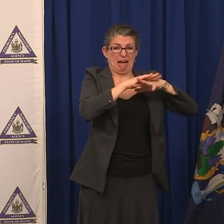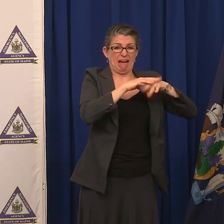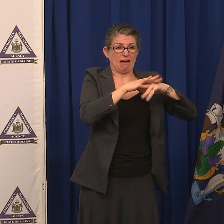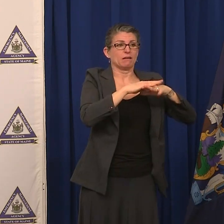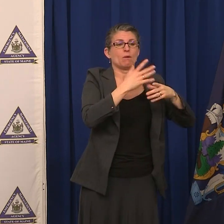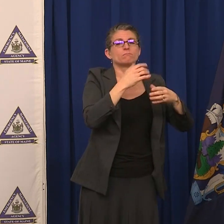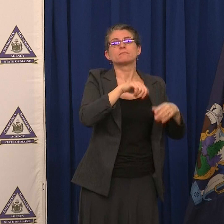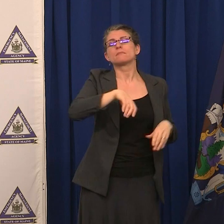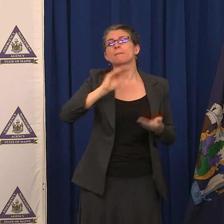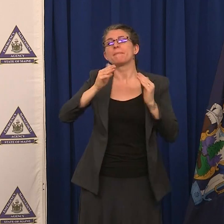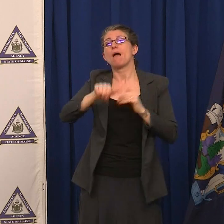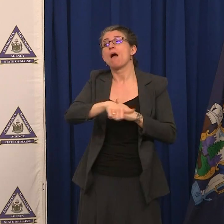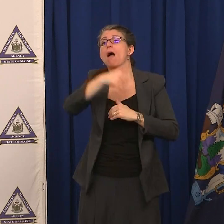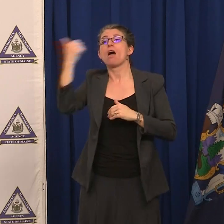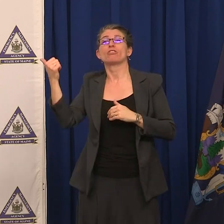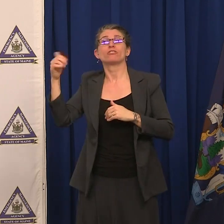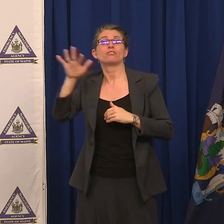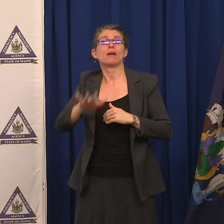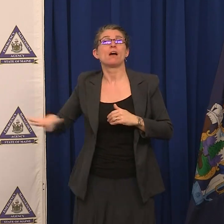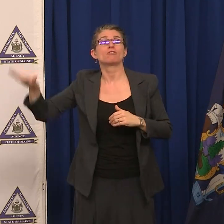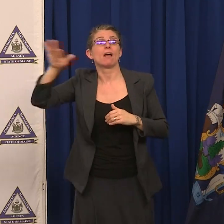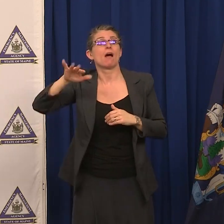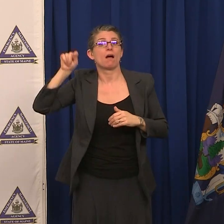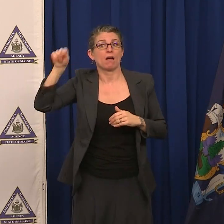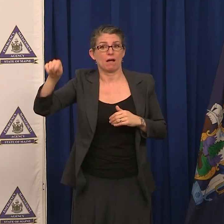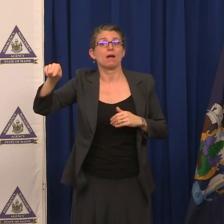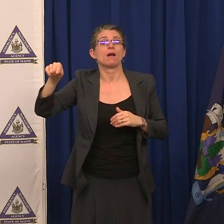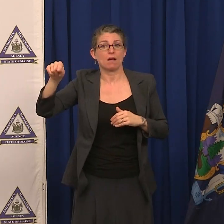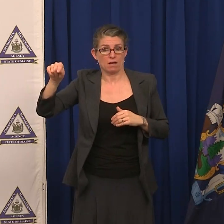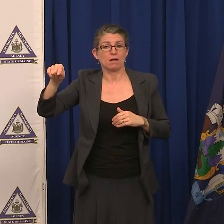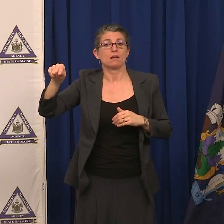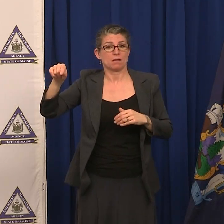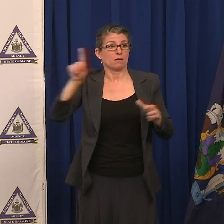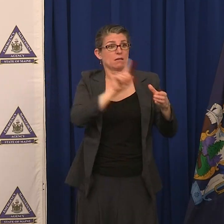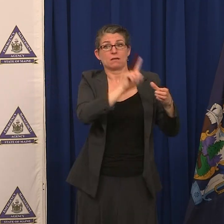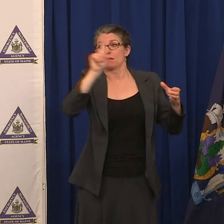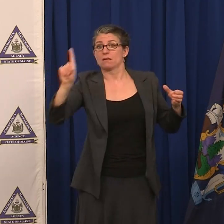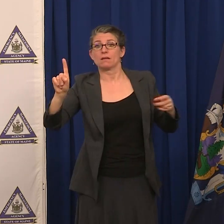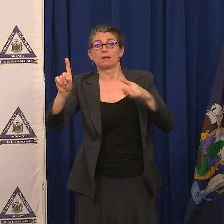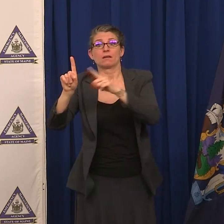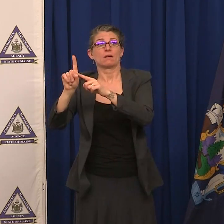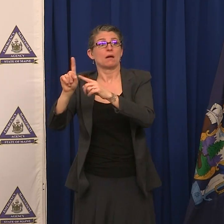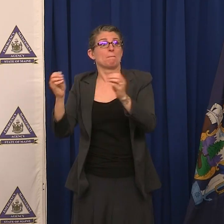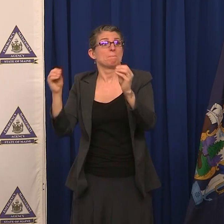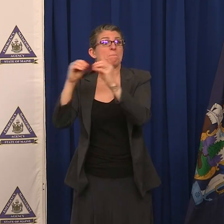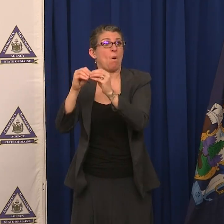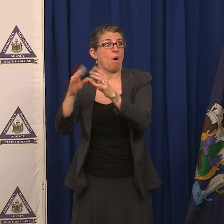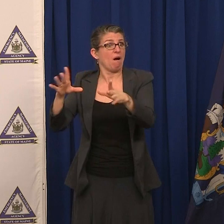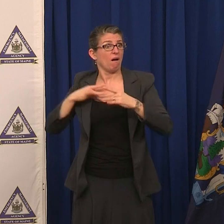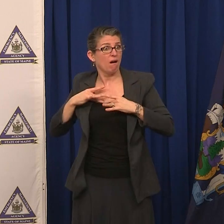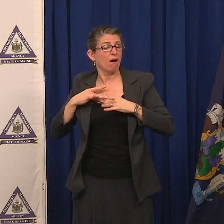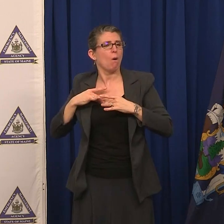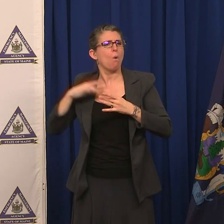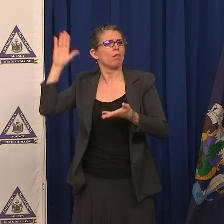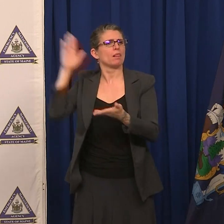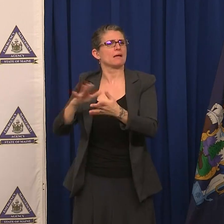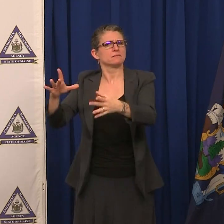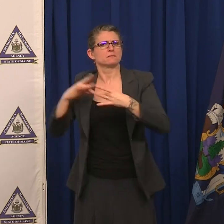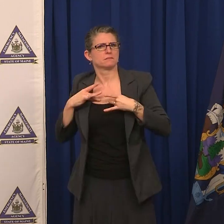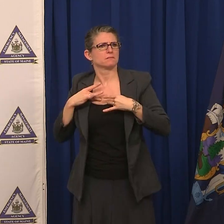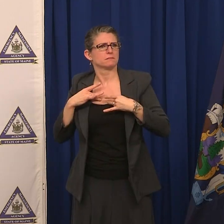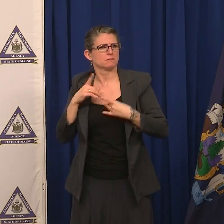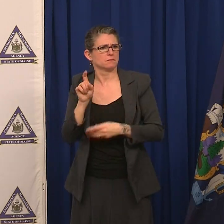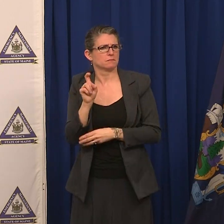according to the U.S. CDC, pursuant to their travel advisory, I can only infer that there might